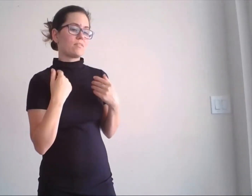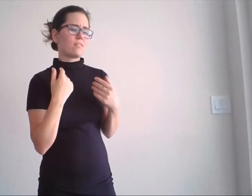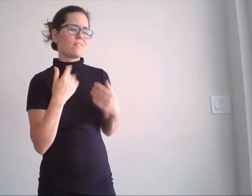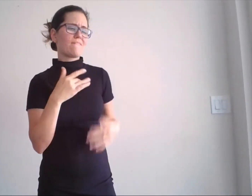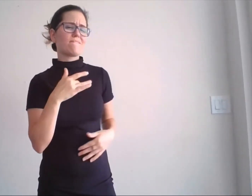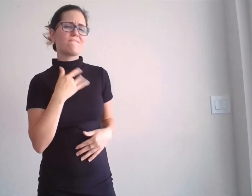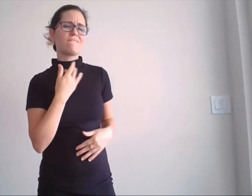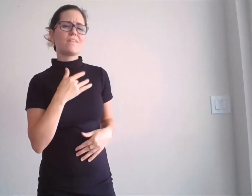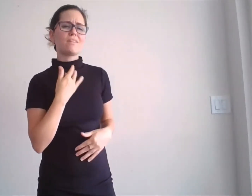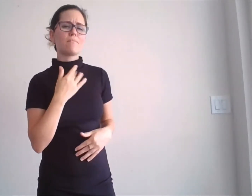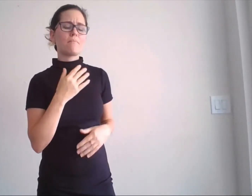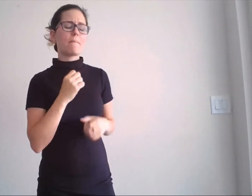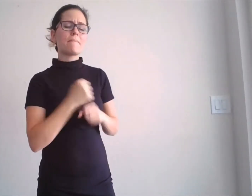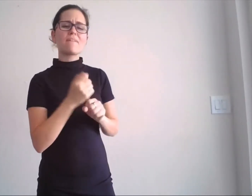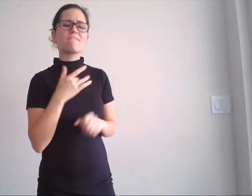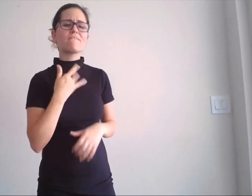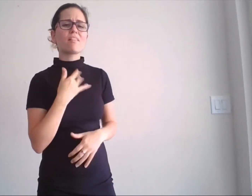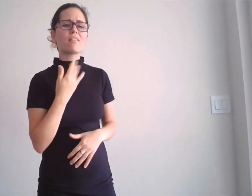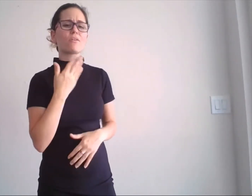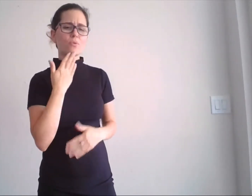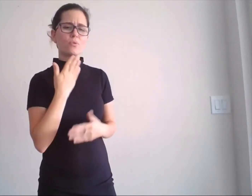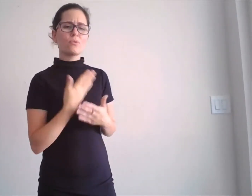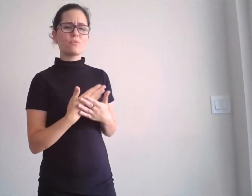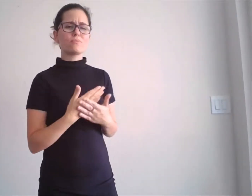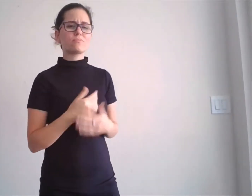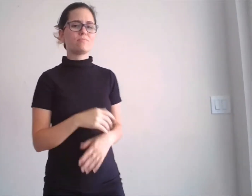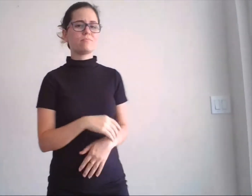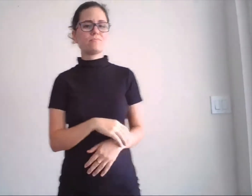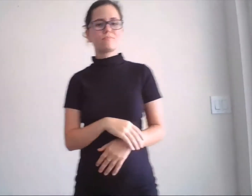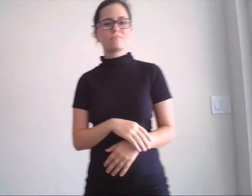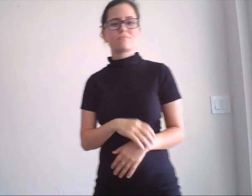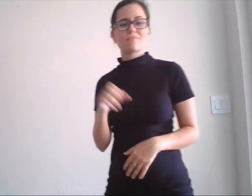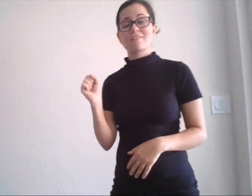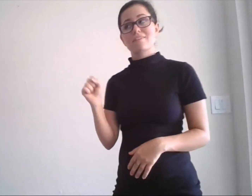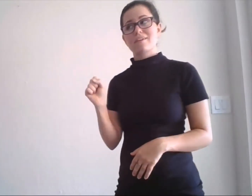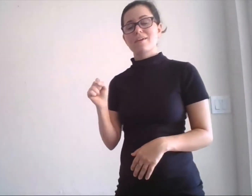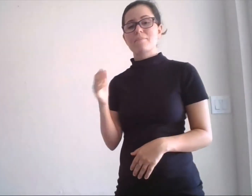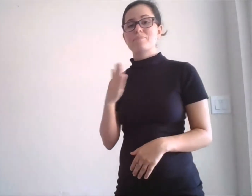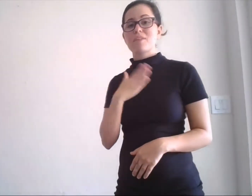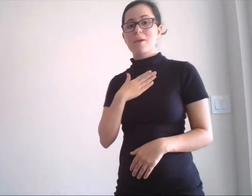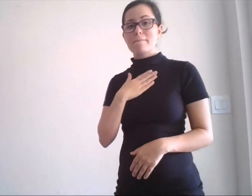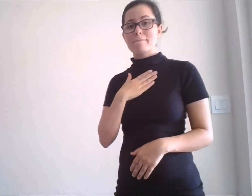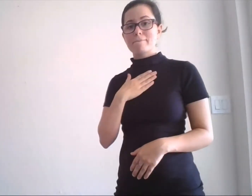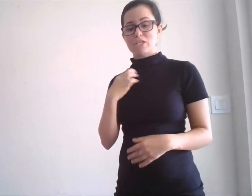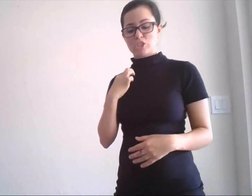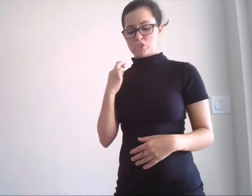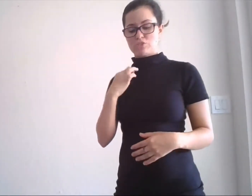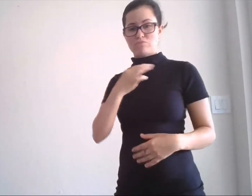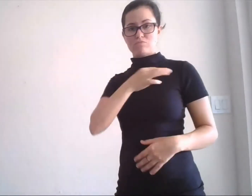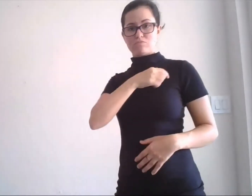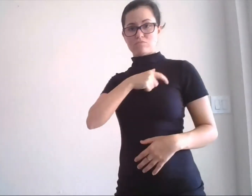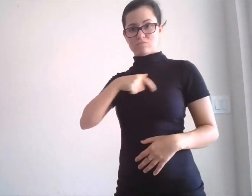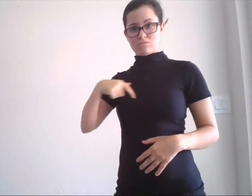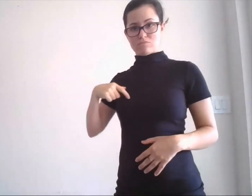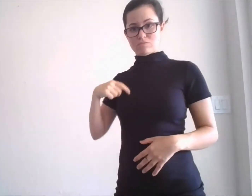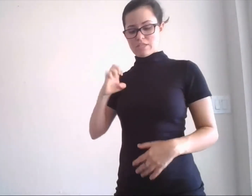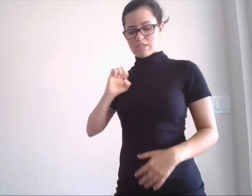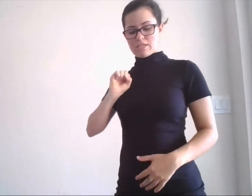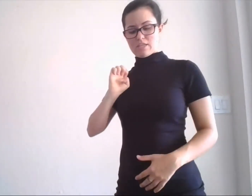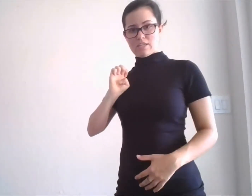it, which is weird because the two of us are currently making an ear biscuit. Right. Think about that. You can get